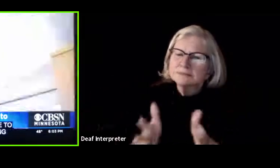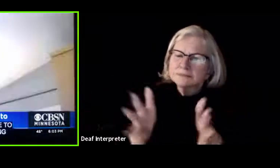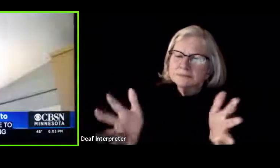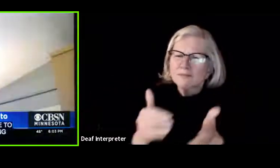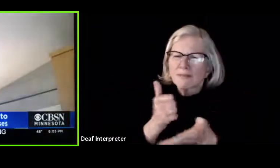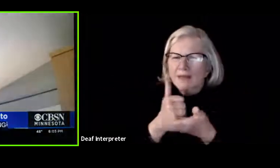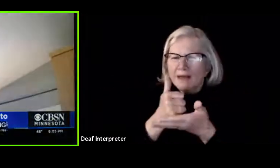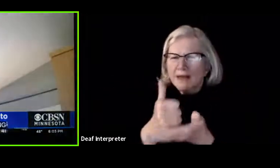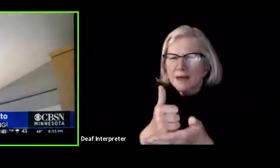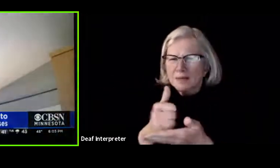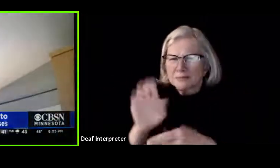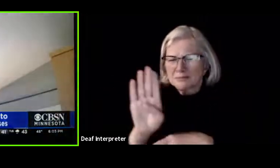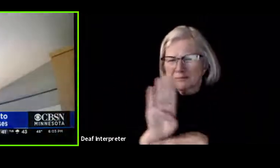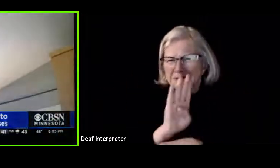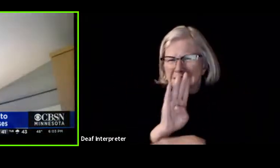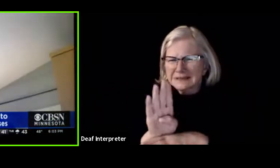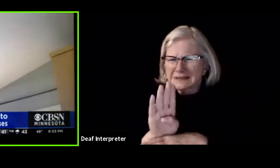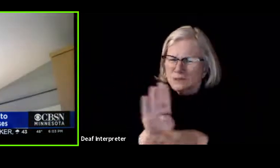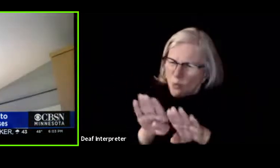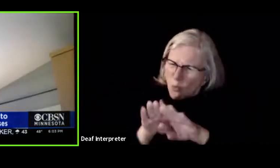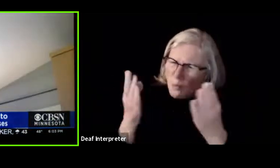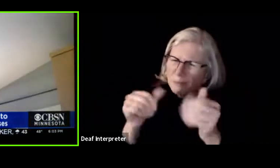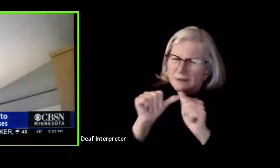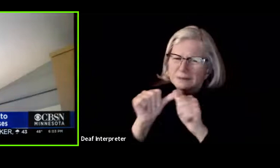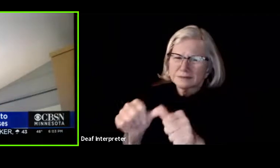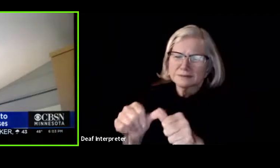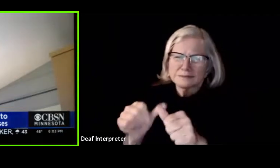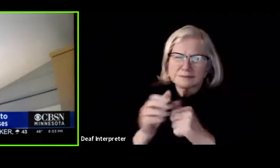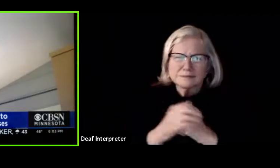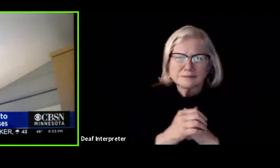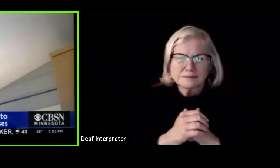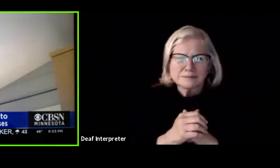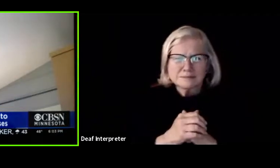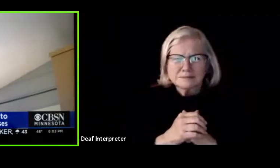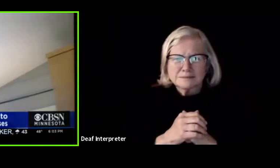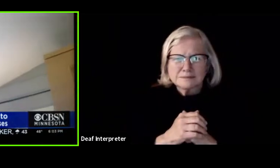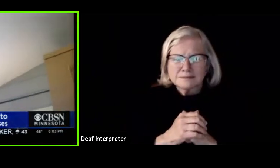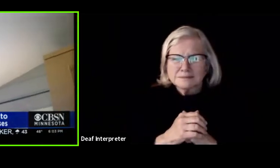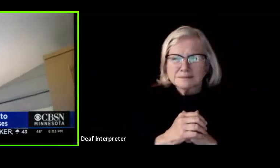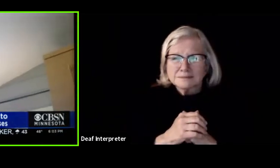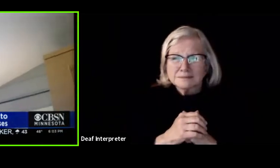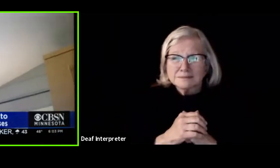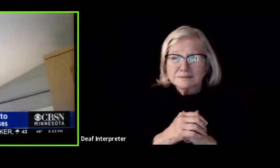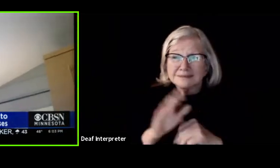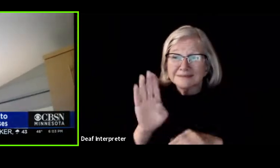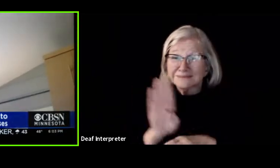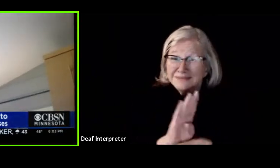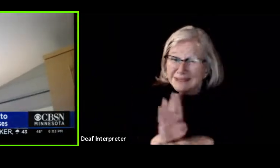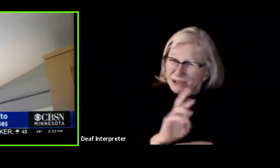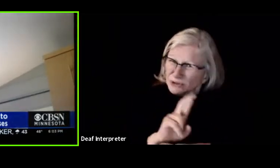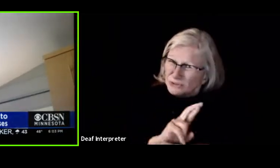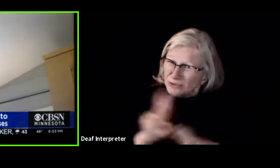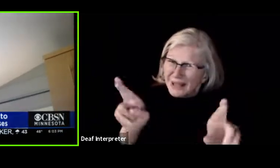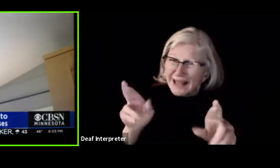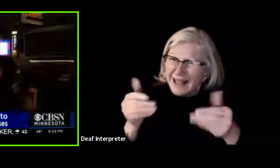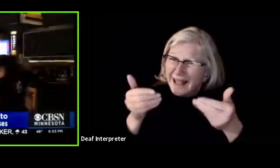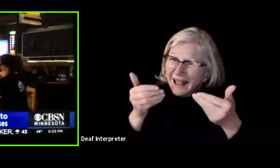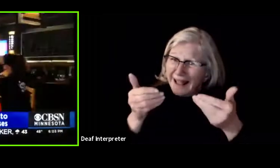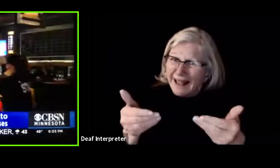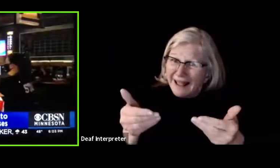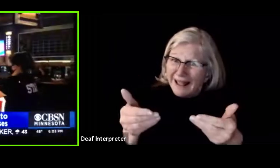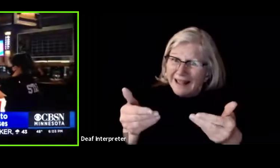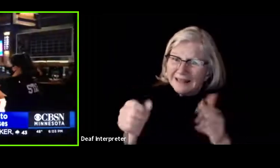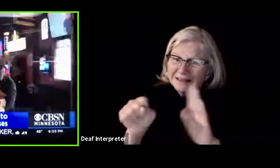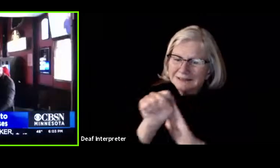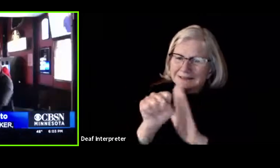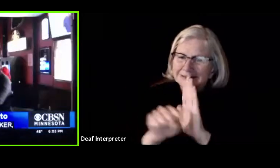of the hospitality industry. He says that businesses are ready to do their part, but the state needs to do its part to help